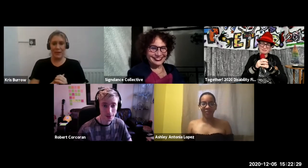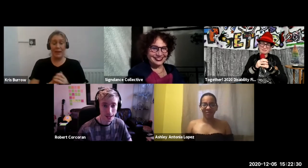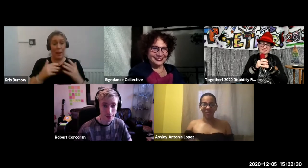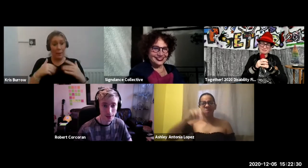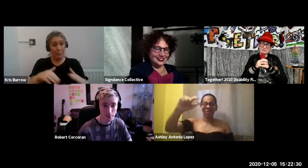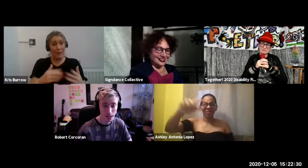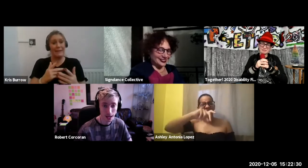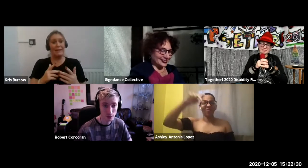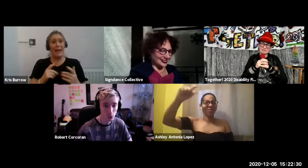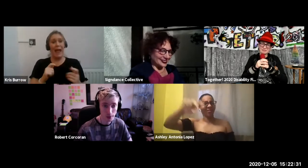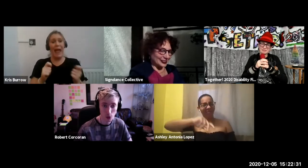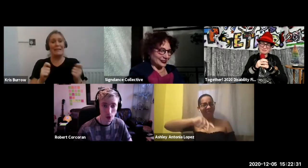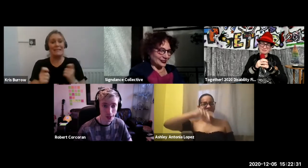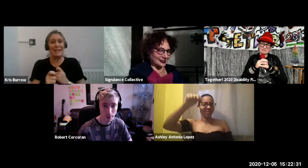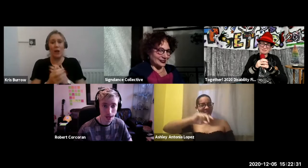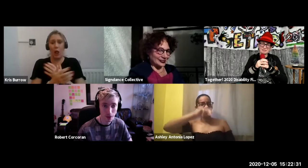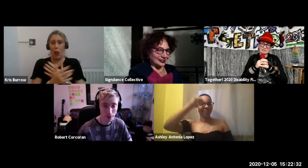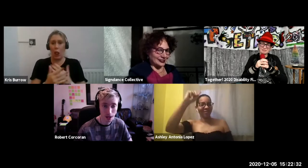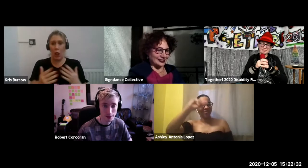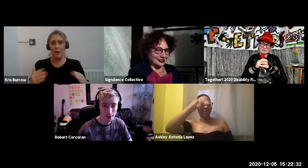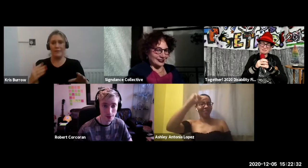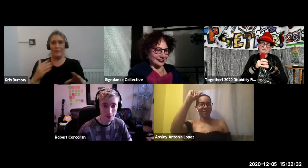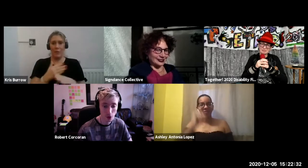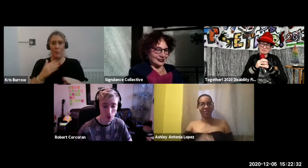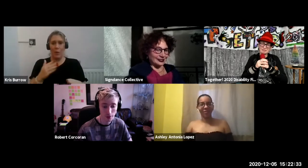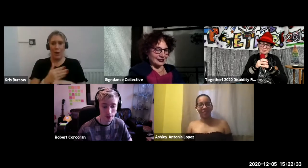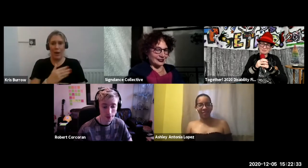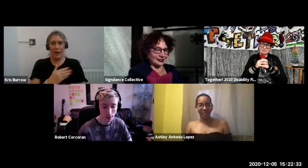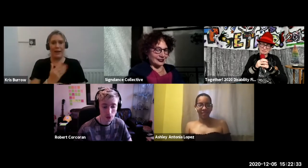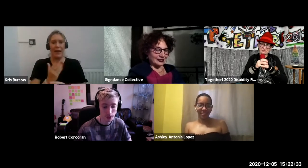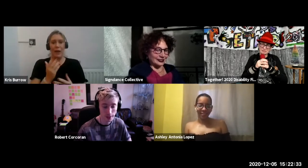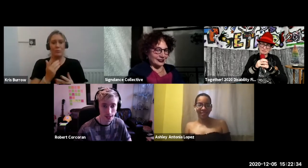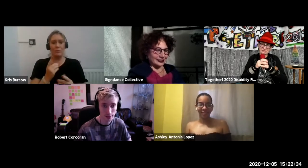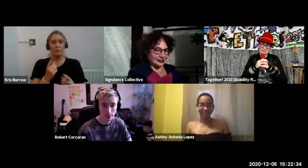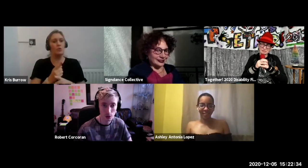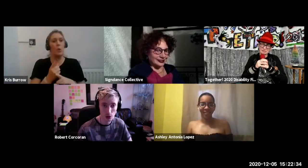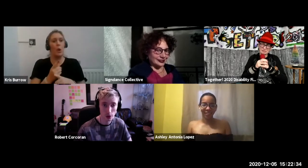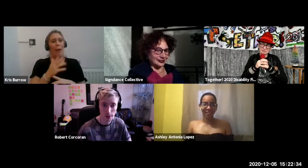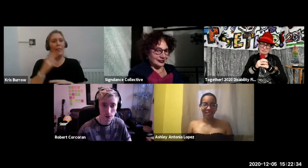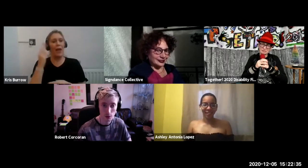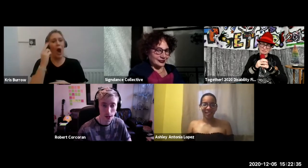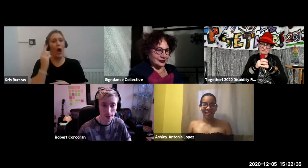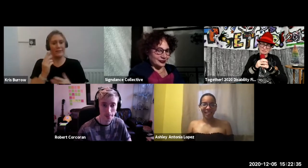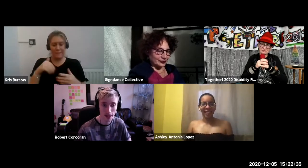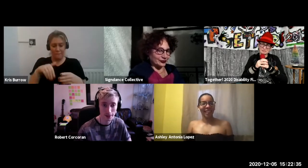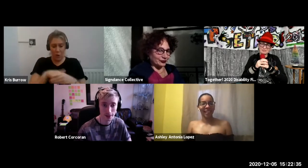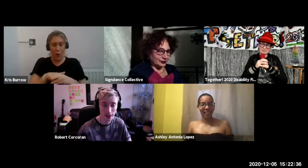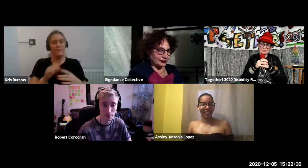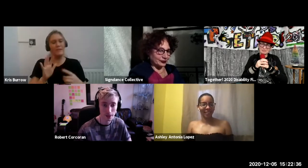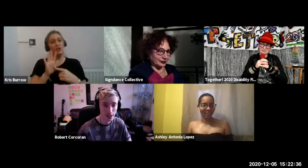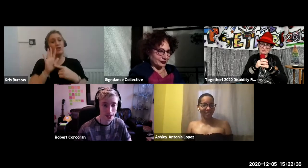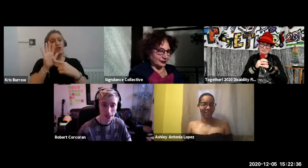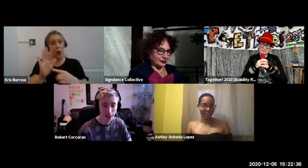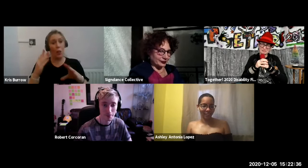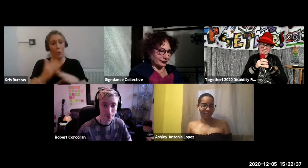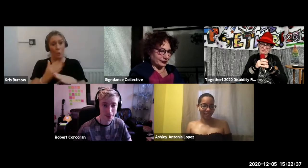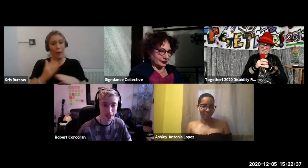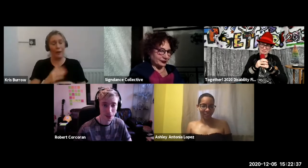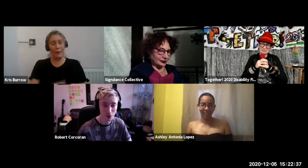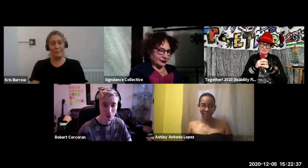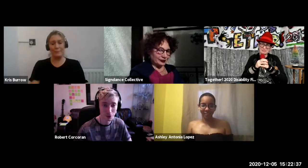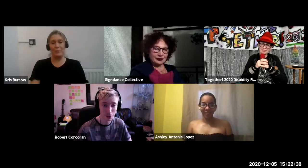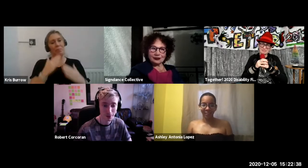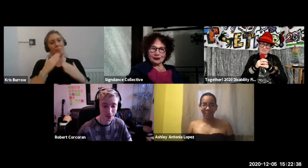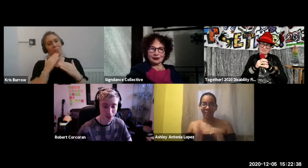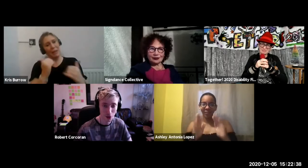pieces together, and we'll be talking about the artists involved, and I think it's really exciting to show them in this way. And yeah, thank